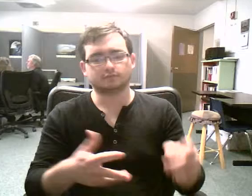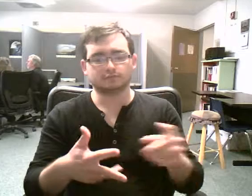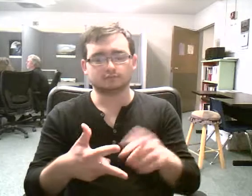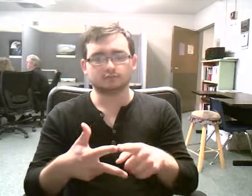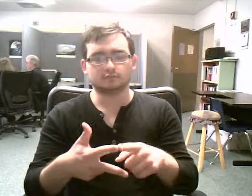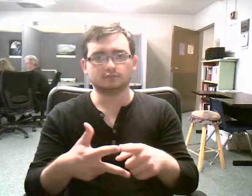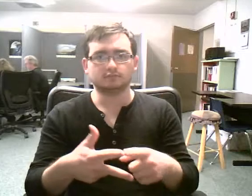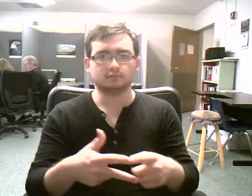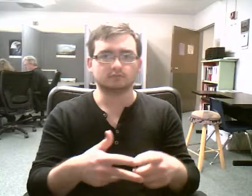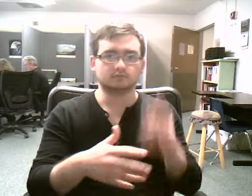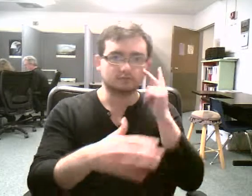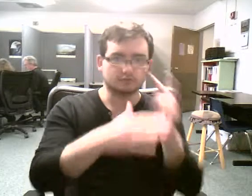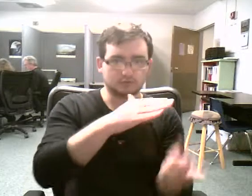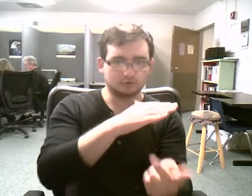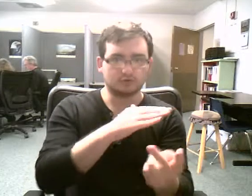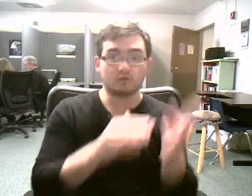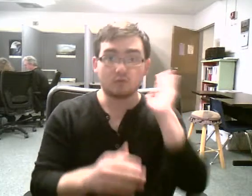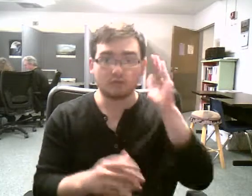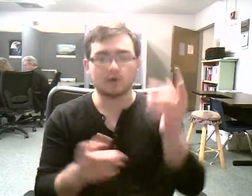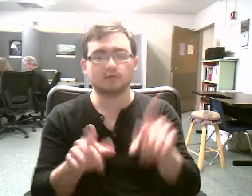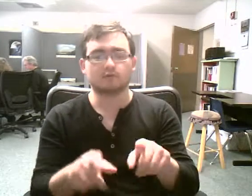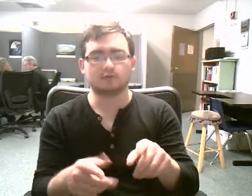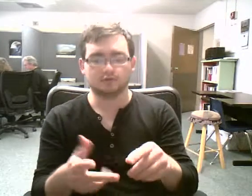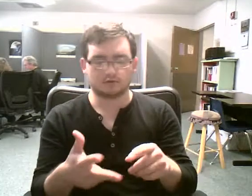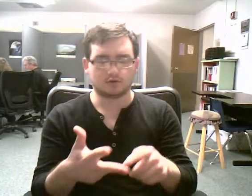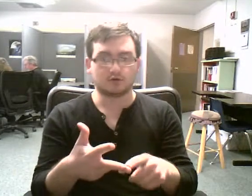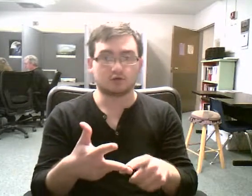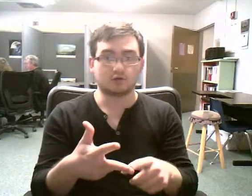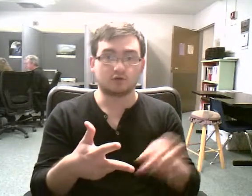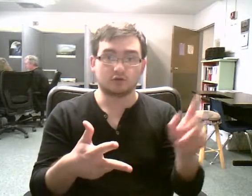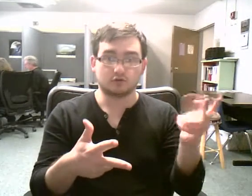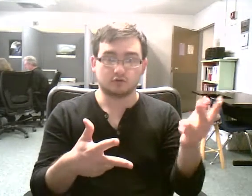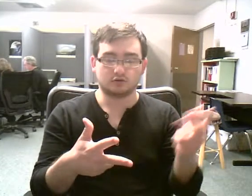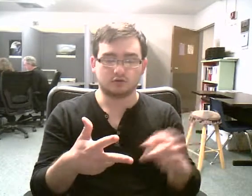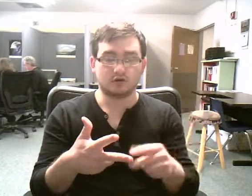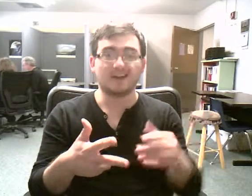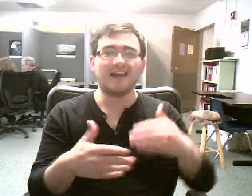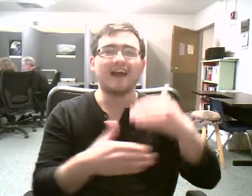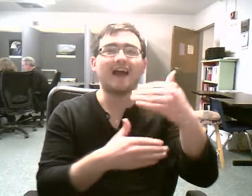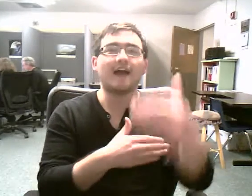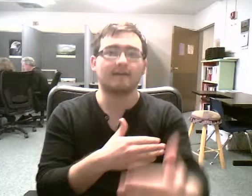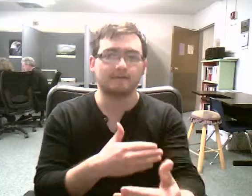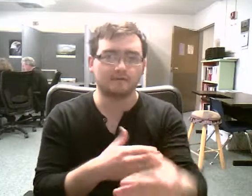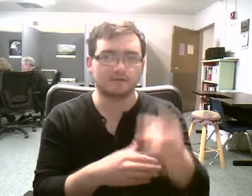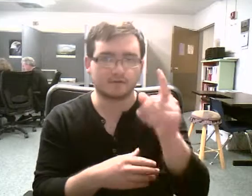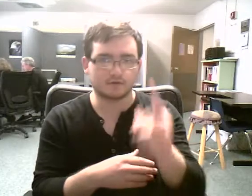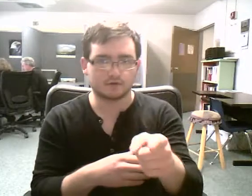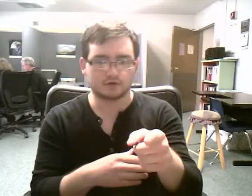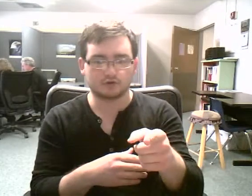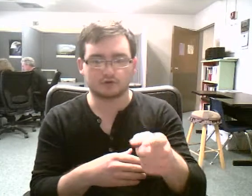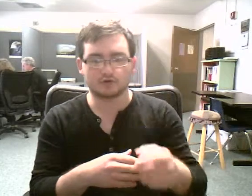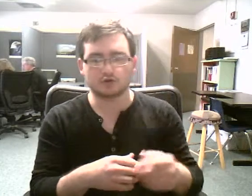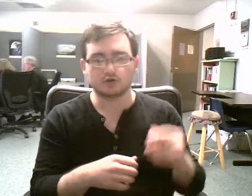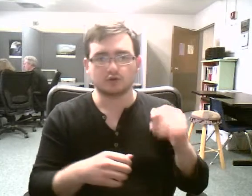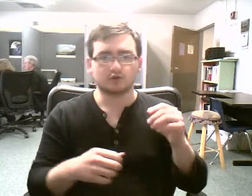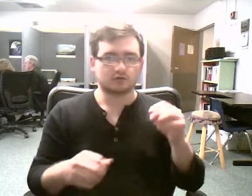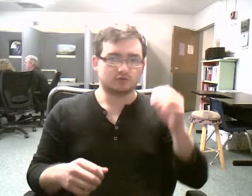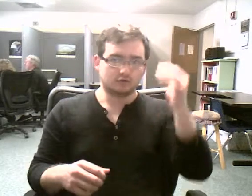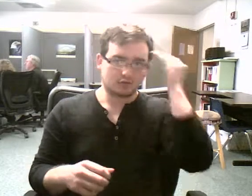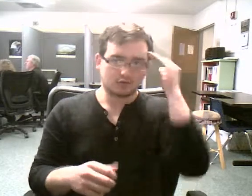for the products, balance the equation as the final step. One thing you need to be reminded of is that certain